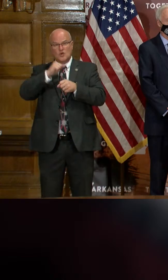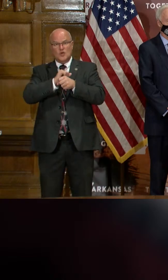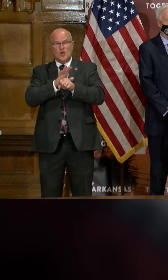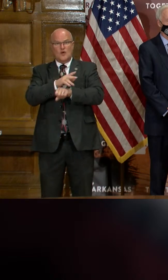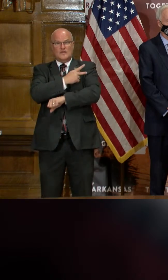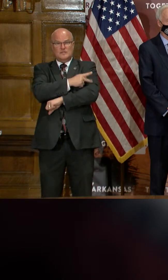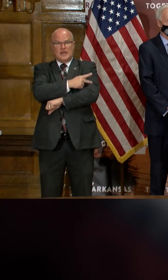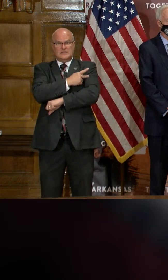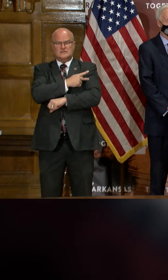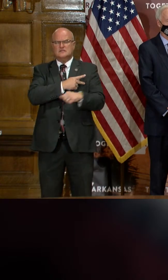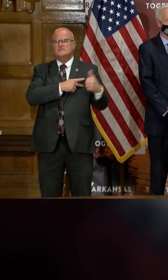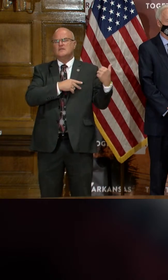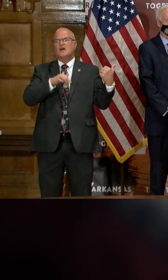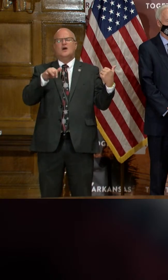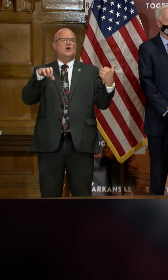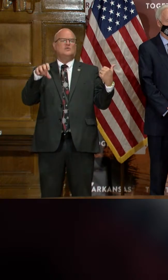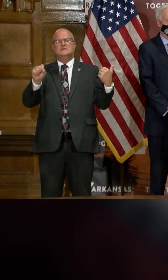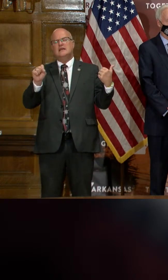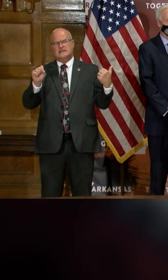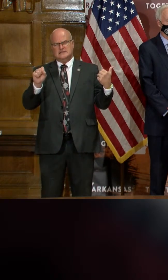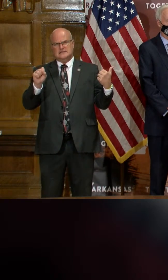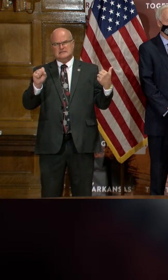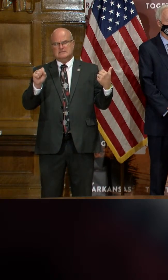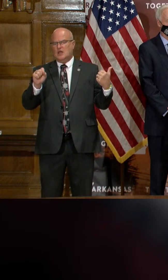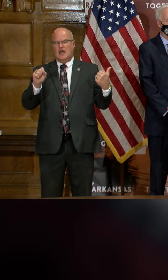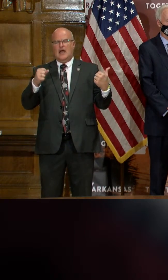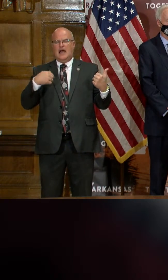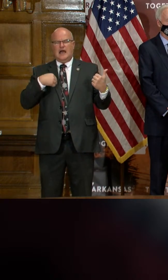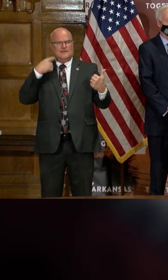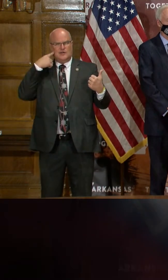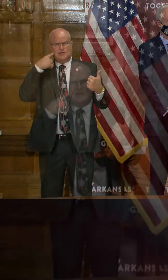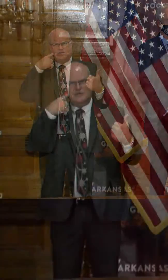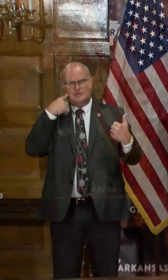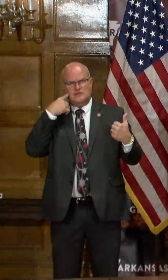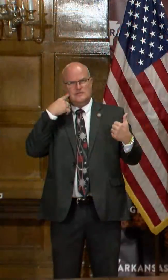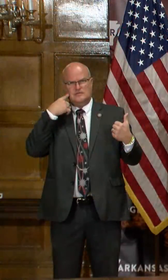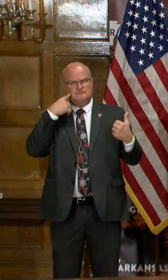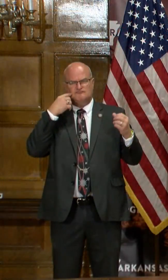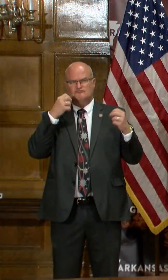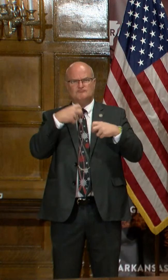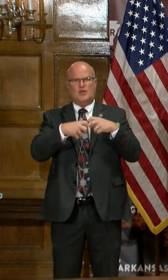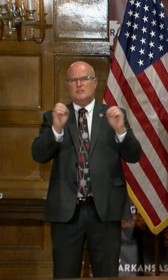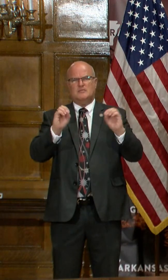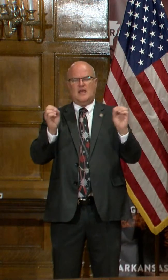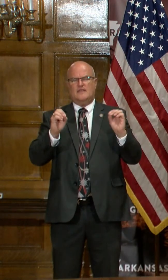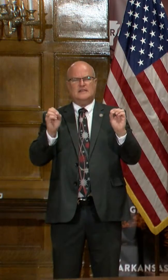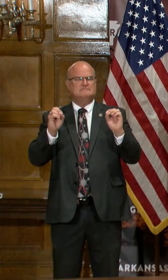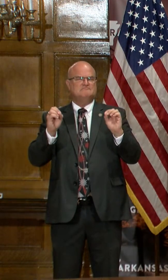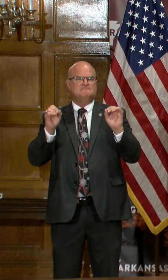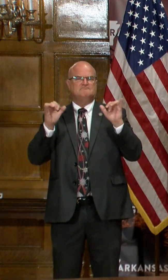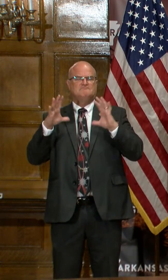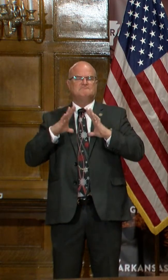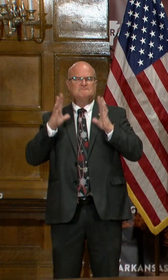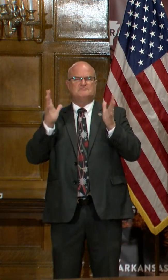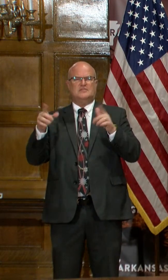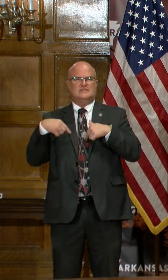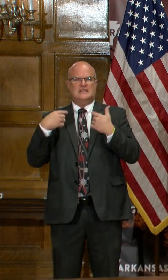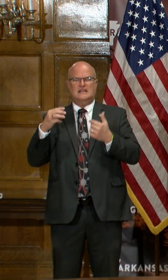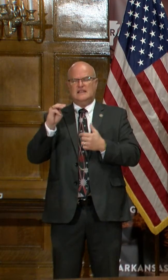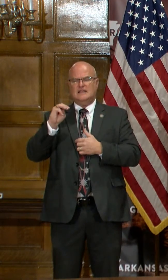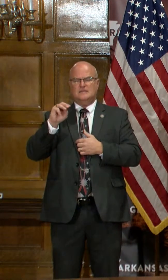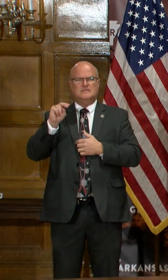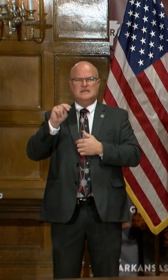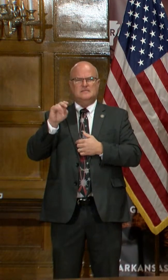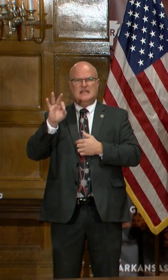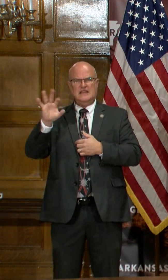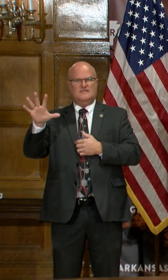patients? Yes, I have not heard that there has been a problem with PPE, necessary PPE in terms of N95s and things like